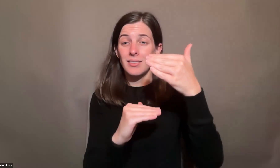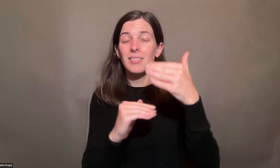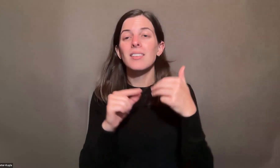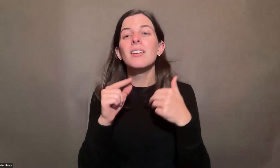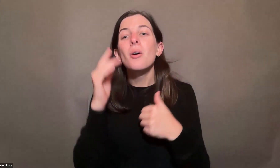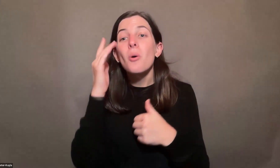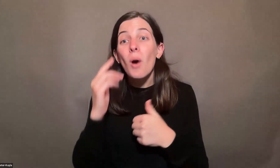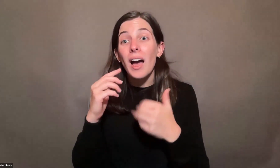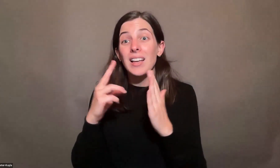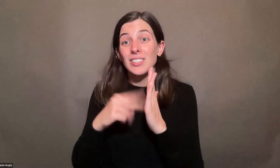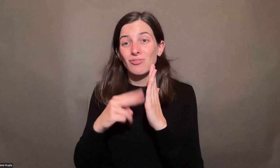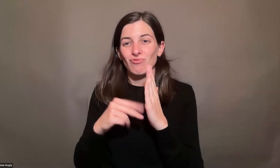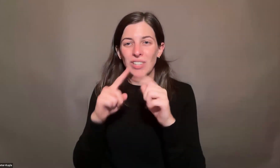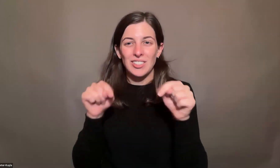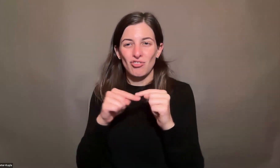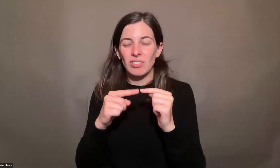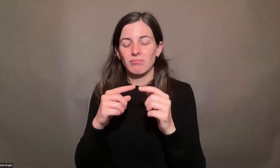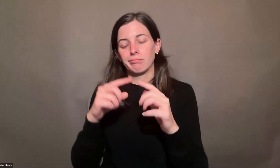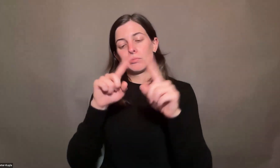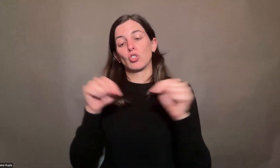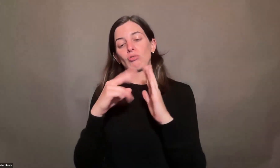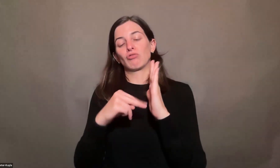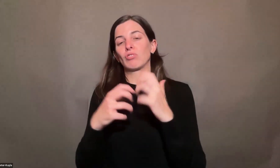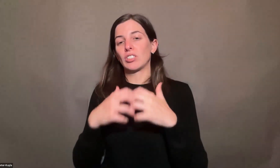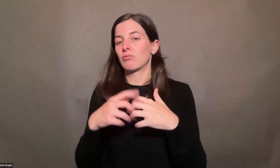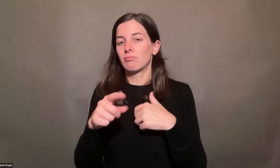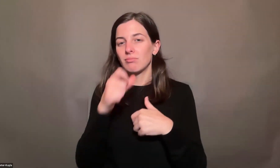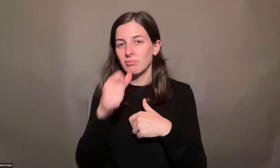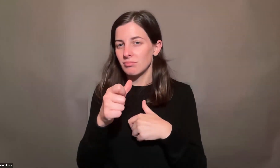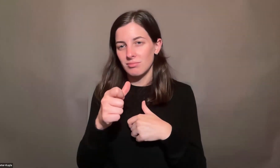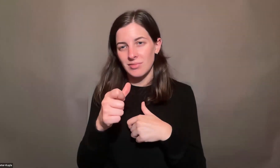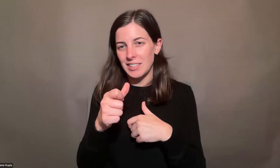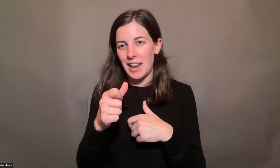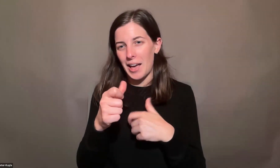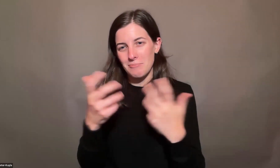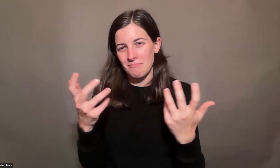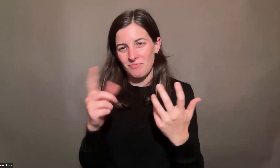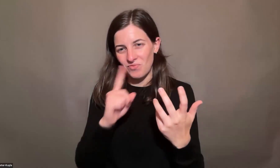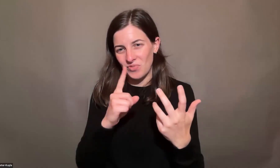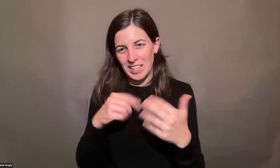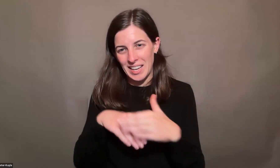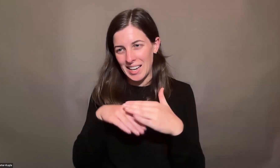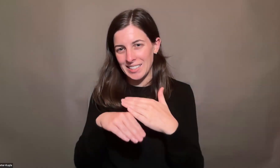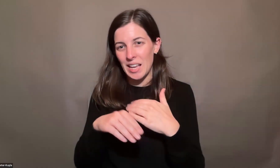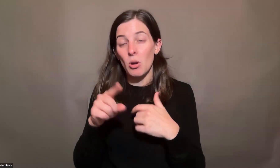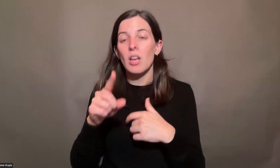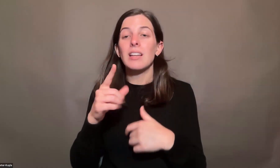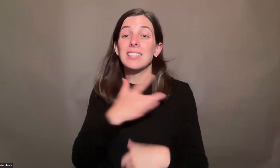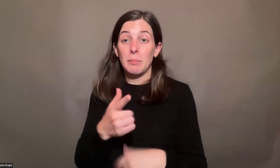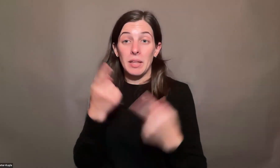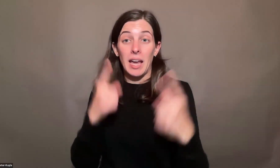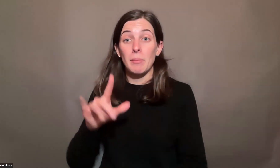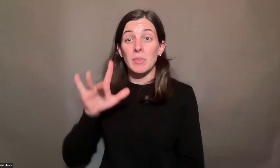and just hear enter, enter. Sorry, they'll hear blank, blank, blank until they get to the next bit of content, which isn't the best user experience.